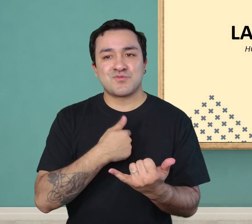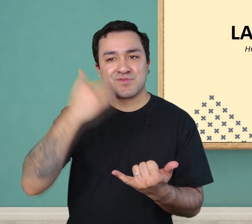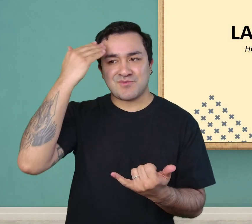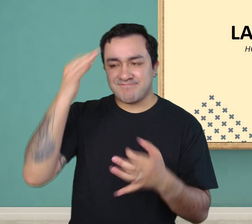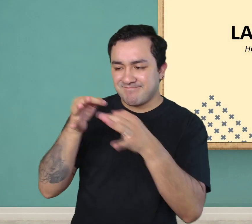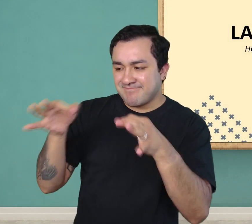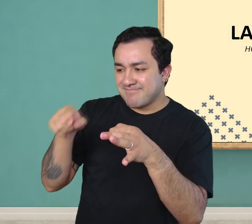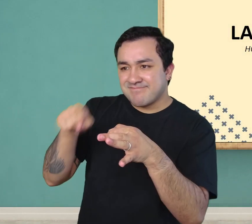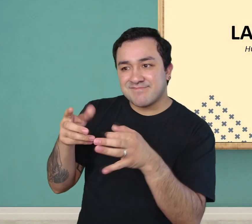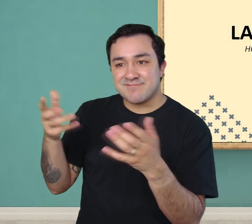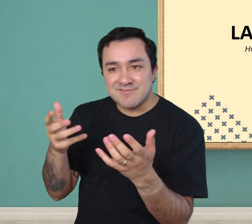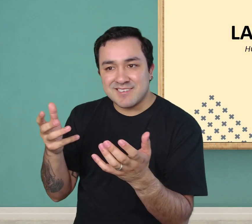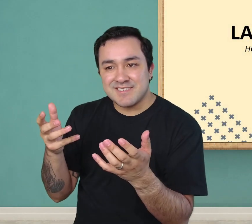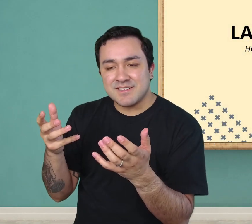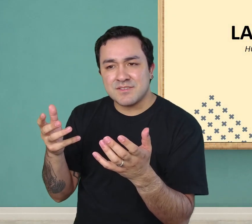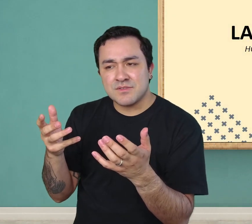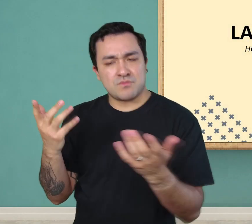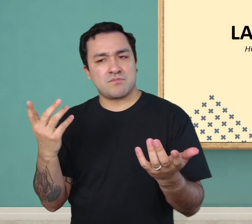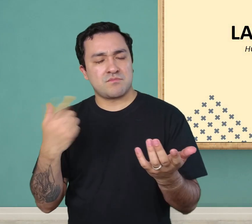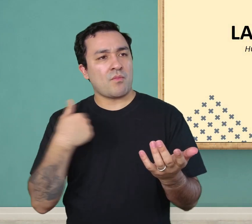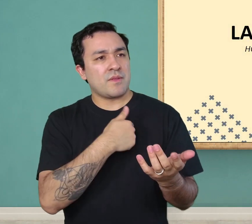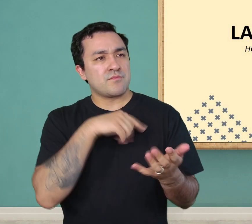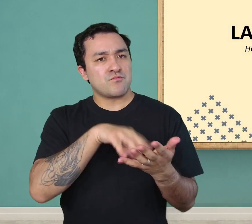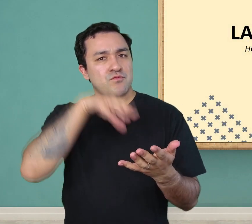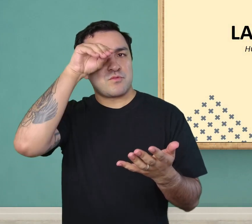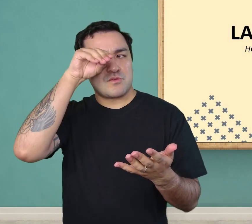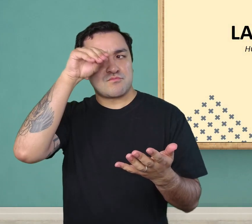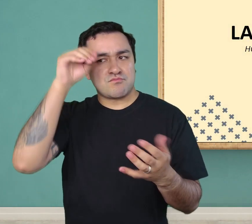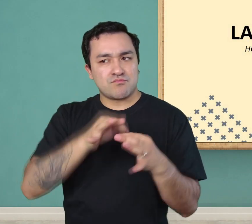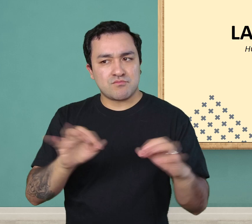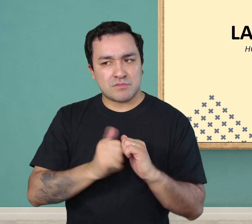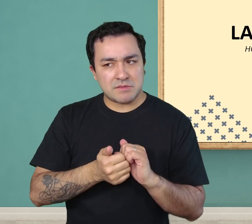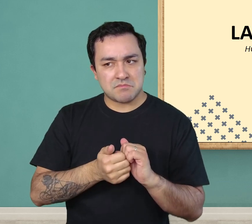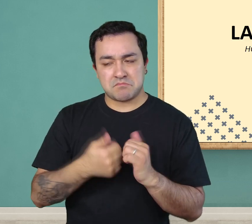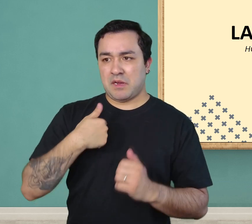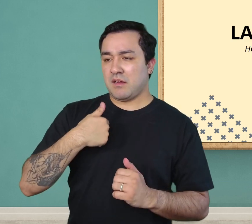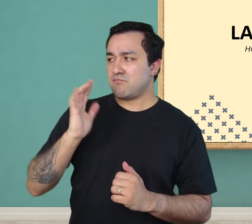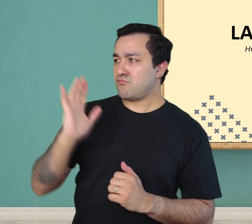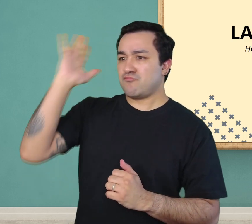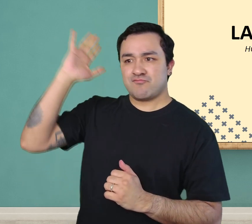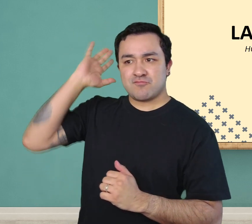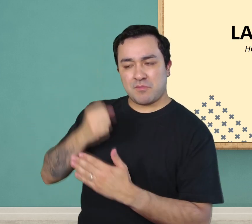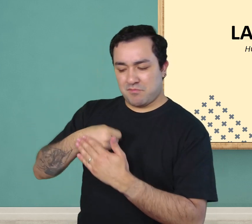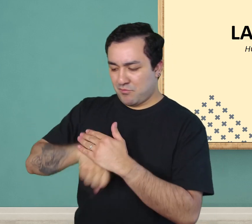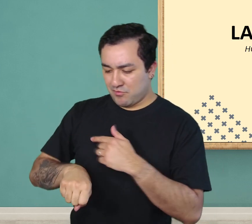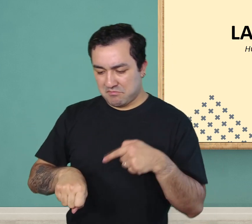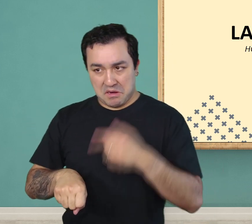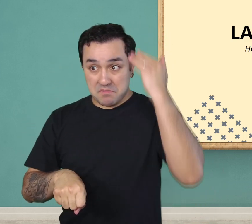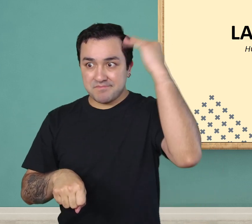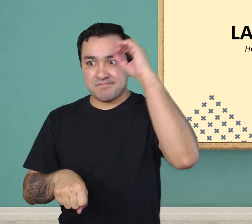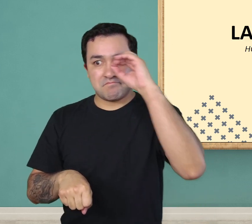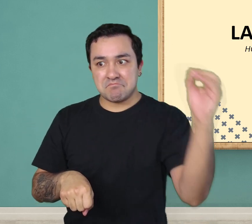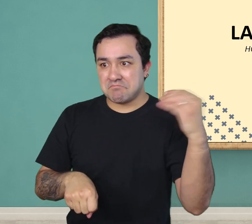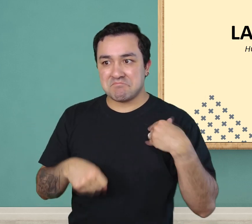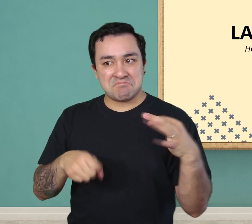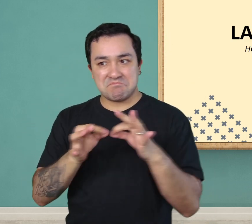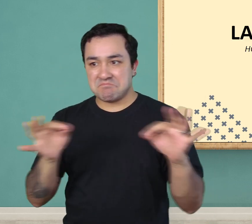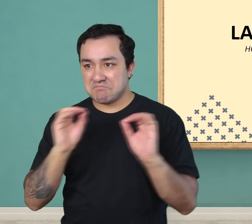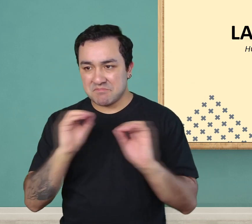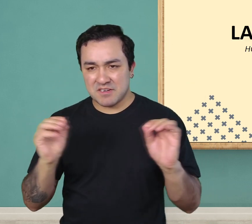Now that we know what requirements are needed for language, how do we learn language? How do we go from birth, a clean slate, knowing nothing,